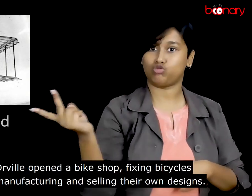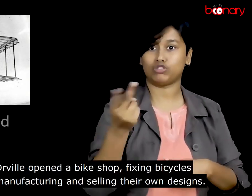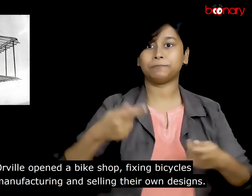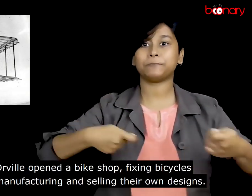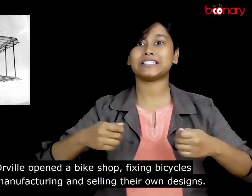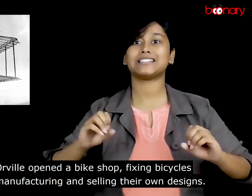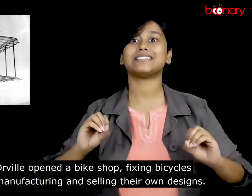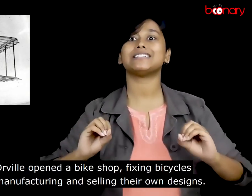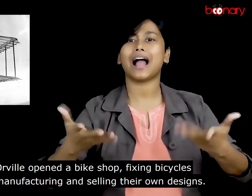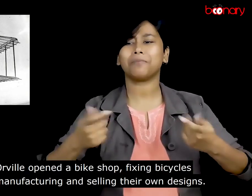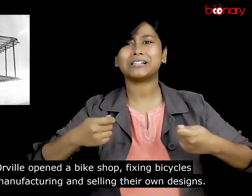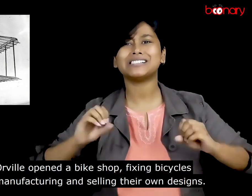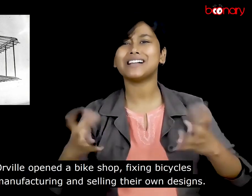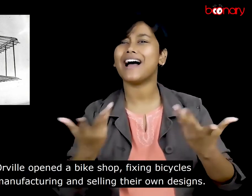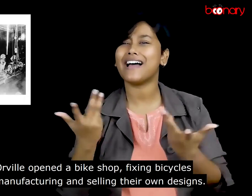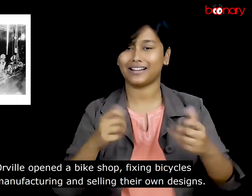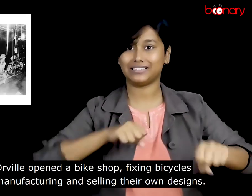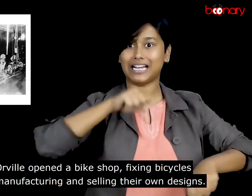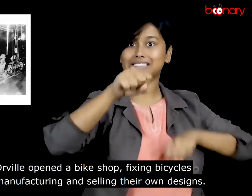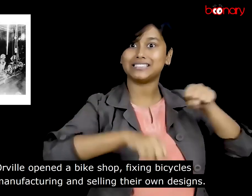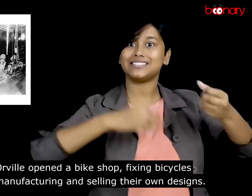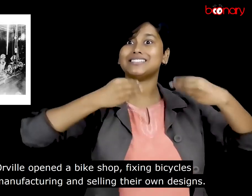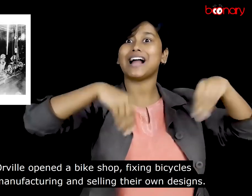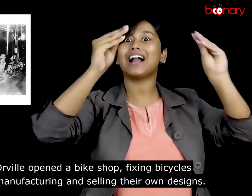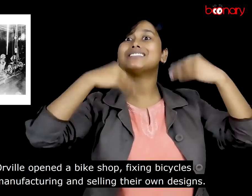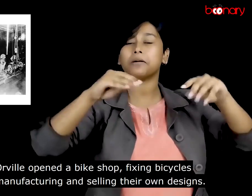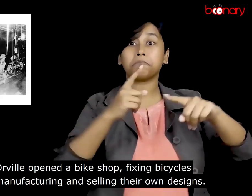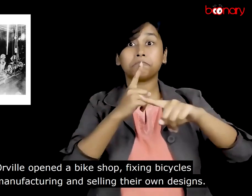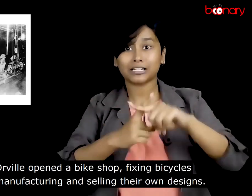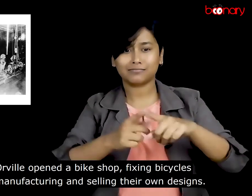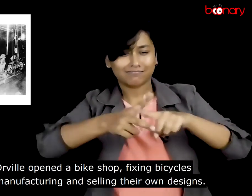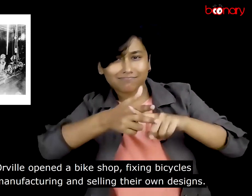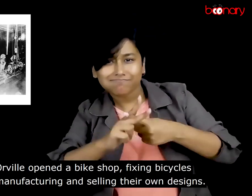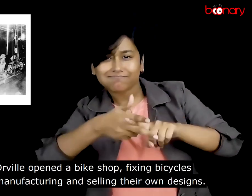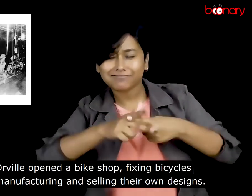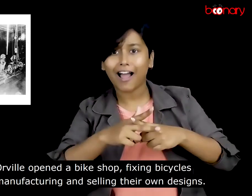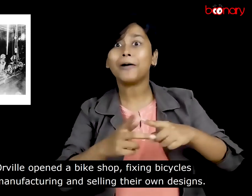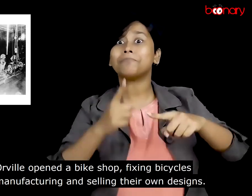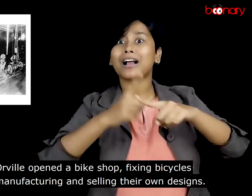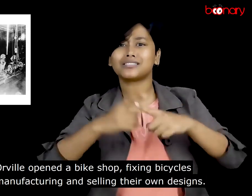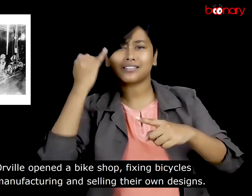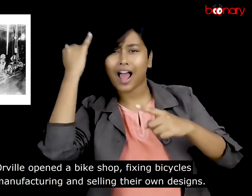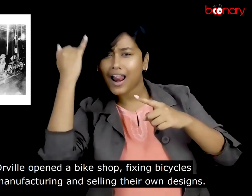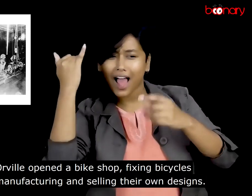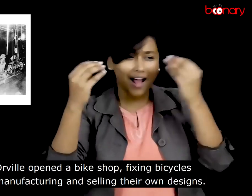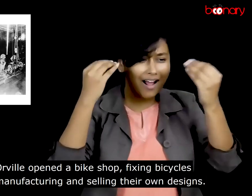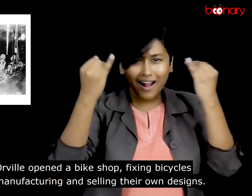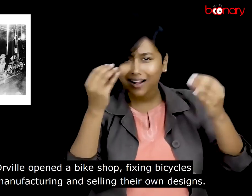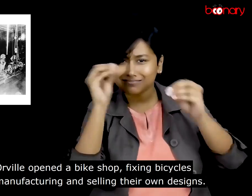he and Orville opened a bike shop, fixing bicycles and also manufacturing and selling